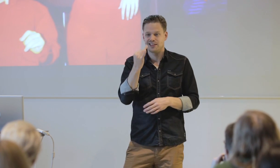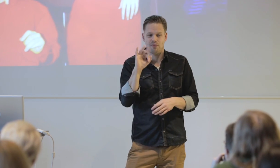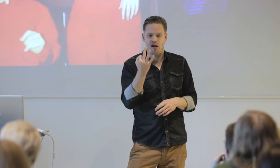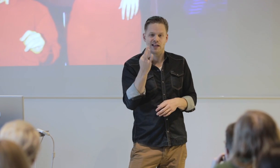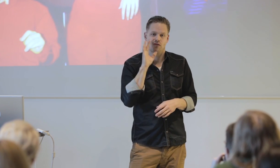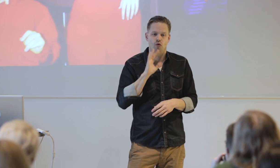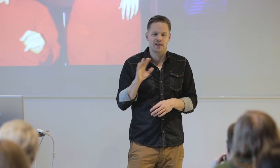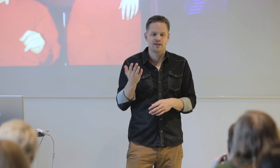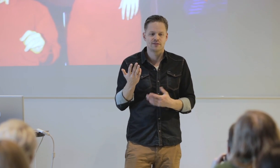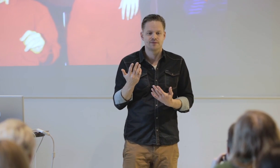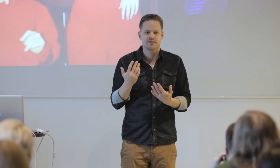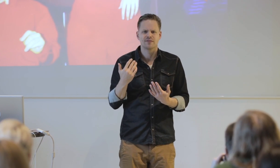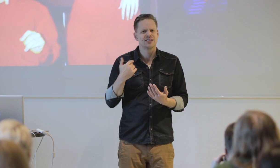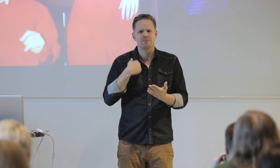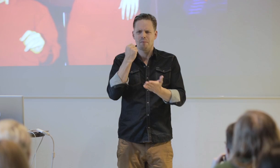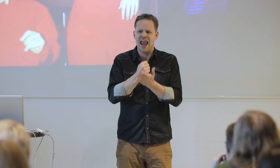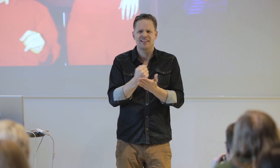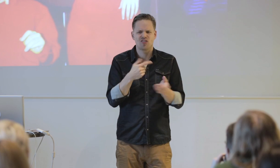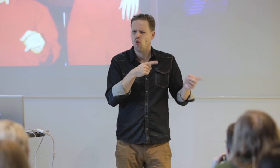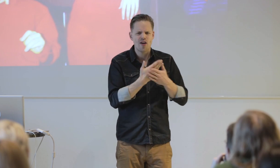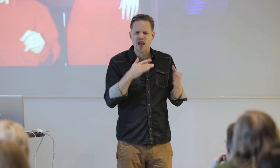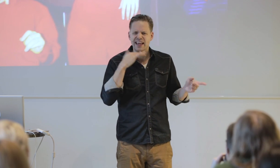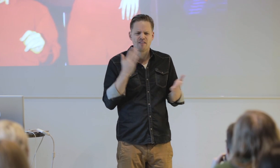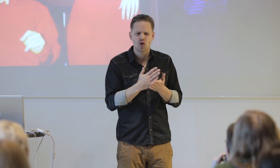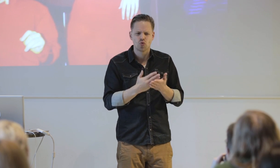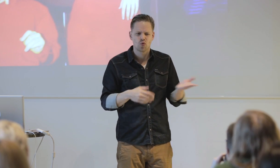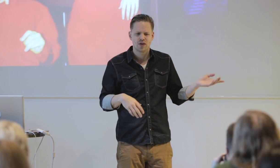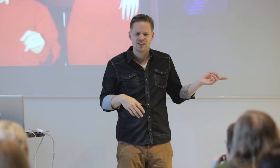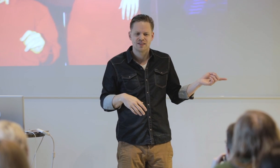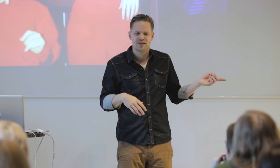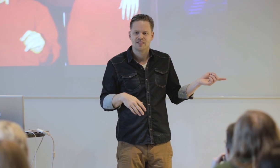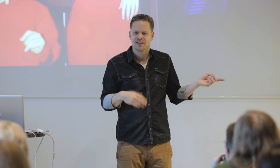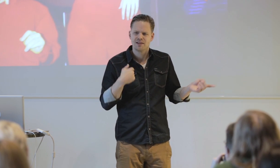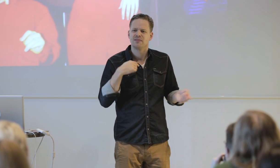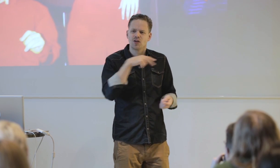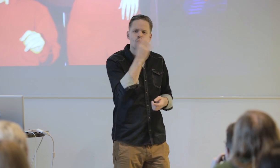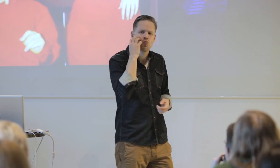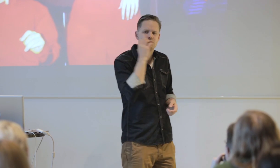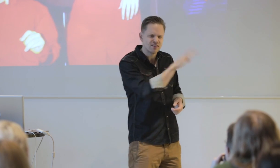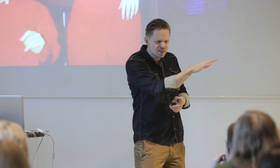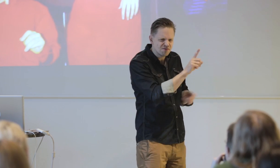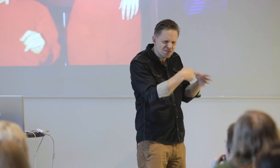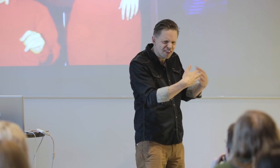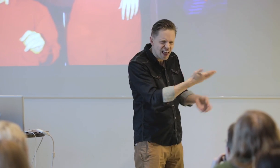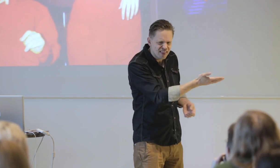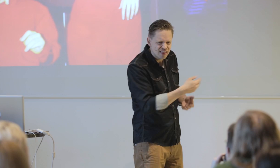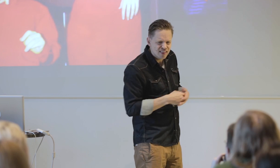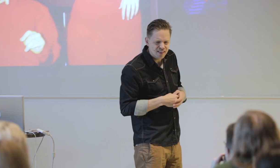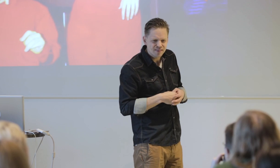Christmas. And in this picture, I'm maybe 7 or 8 years old. I decided that it's not a nice thing to let Granny play herself. And I was asking